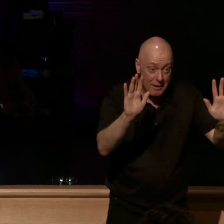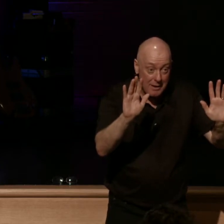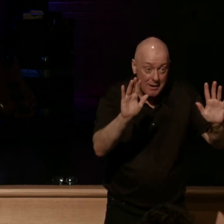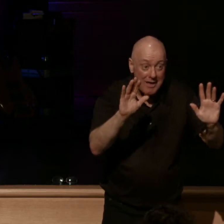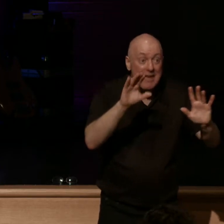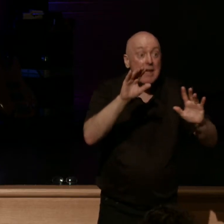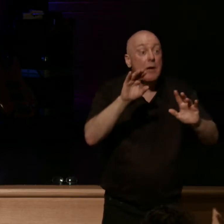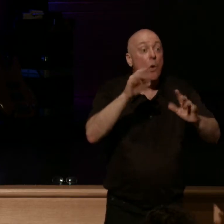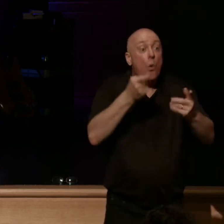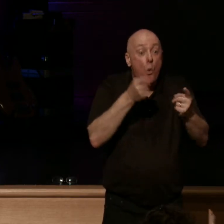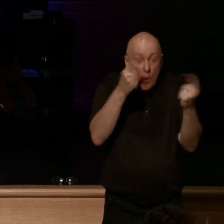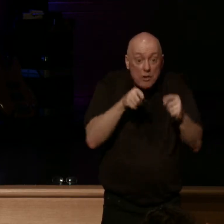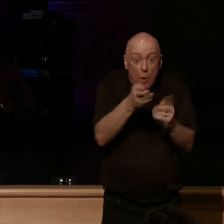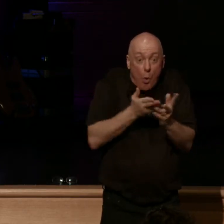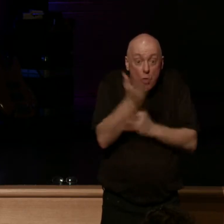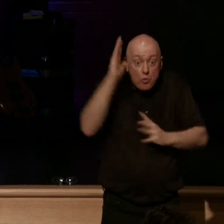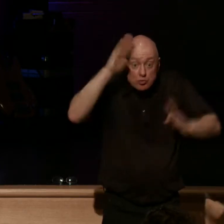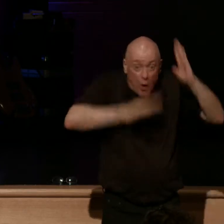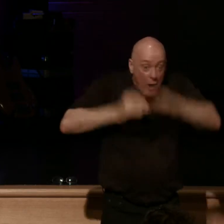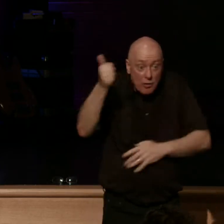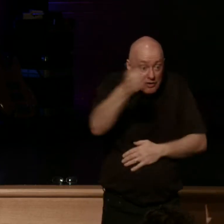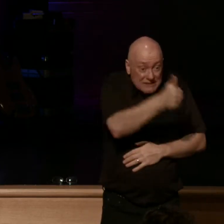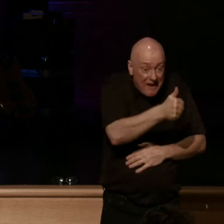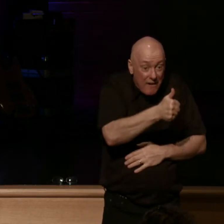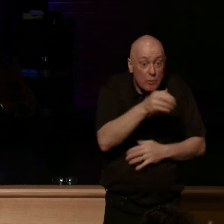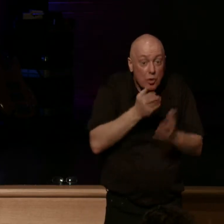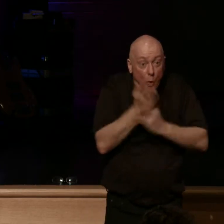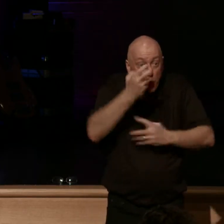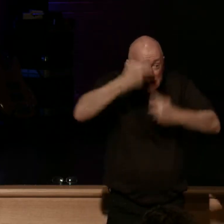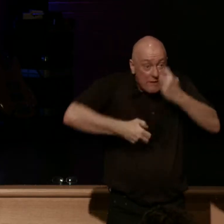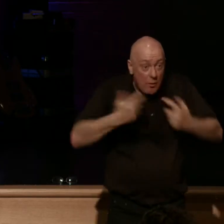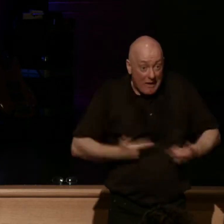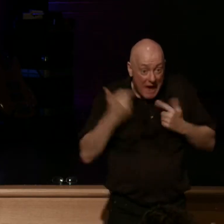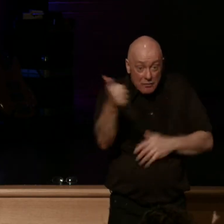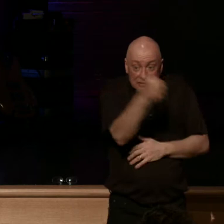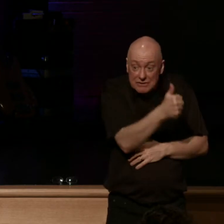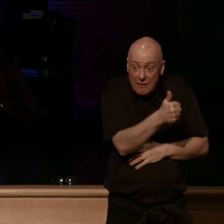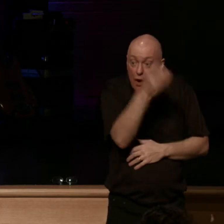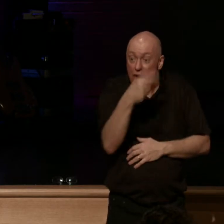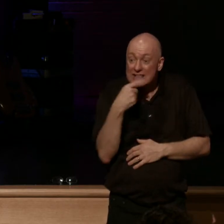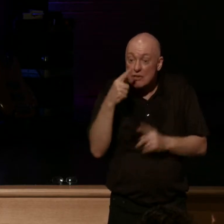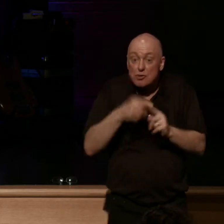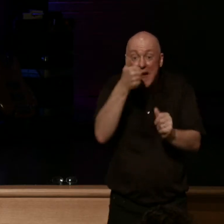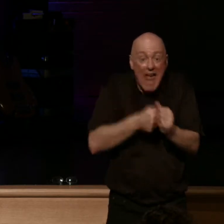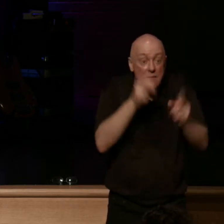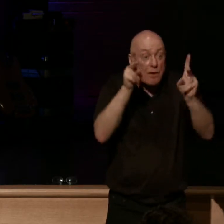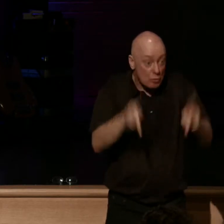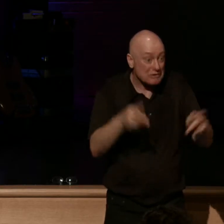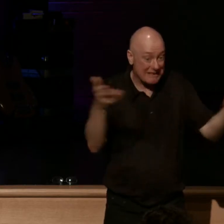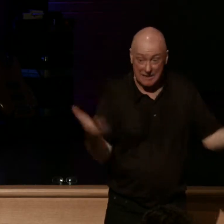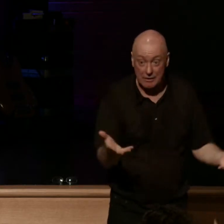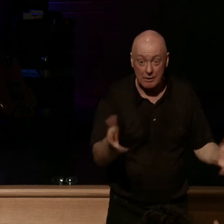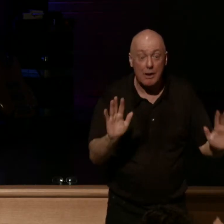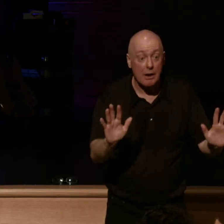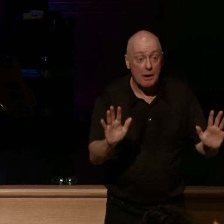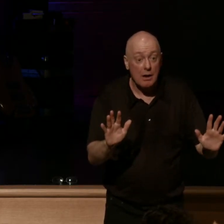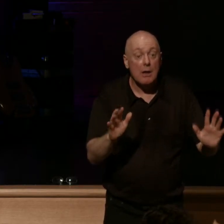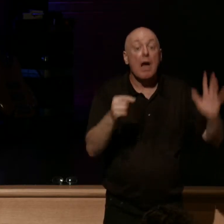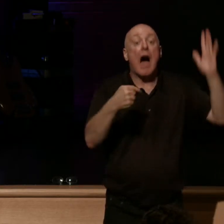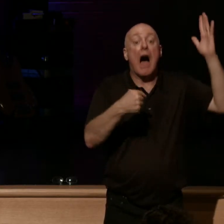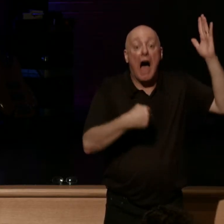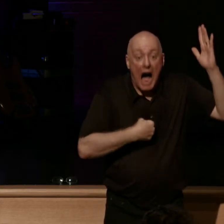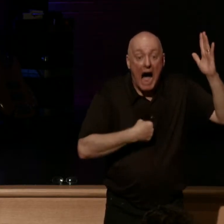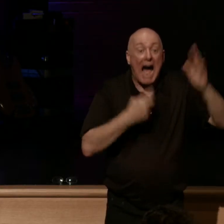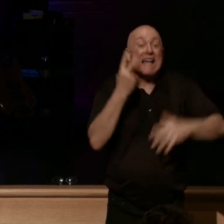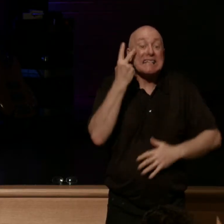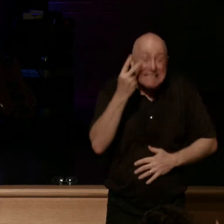in the midst of the trials, in the midst of the difficulty, God is saying to every person here alive in the Son, Jesus Christ, he says, I